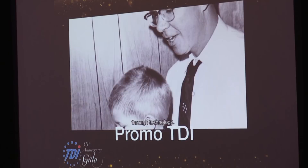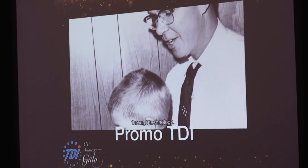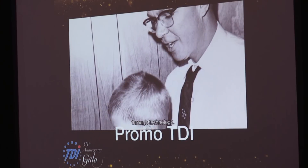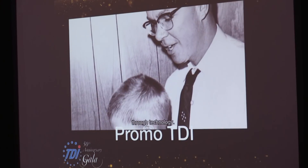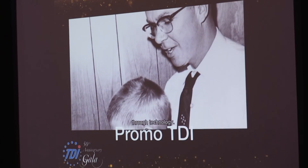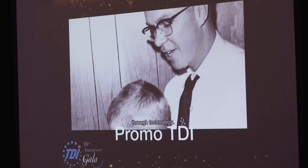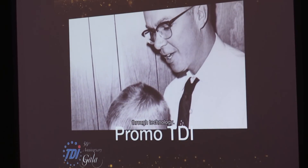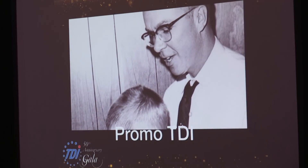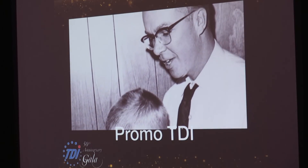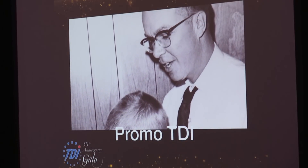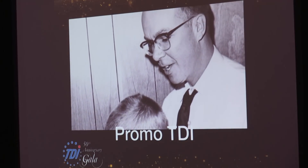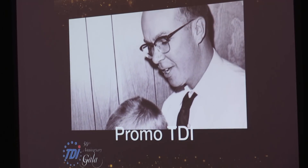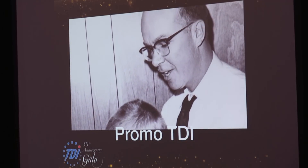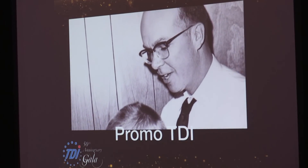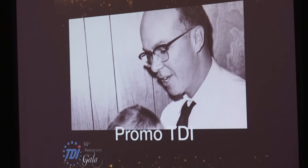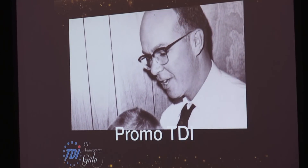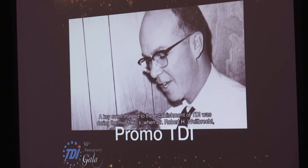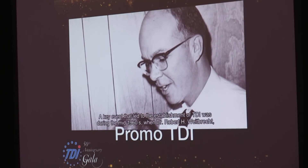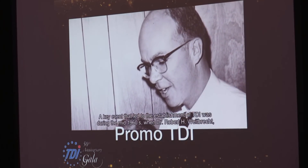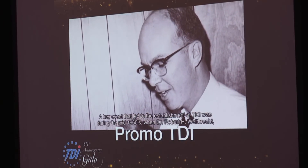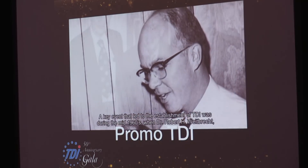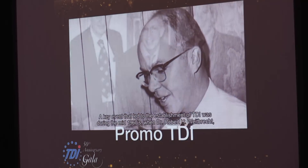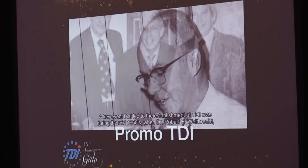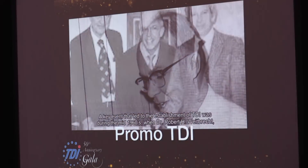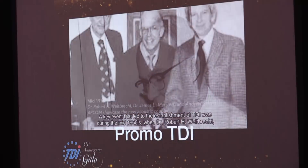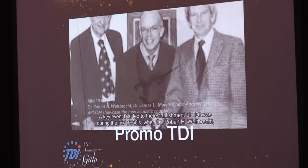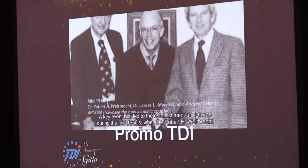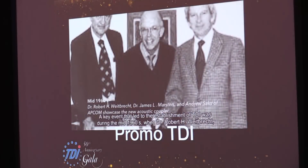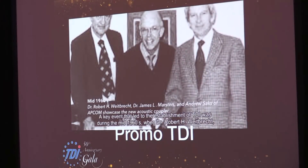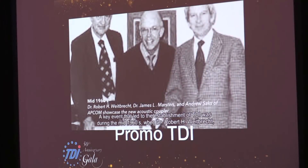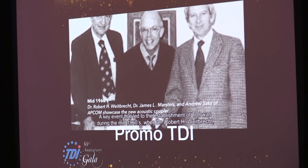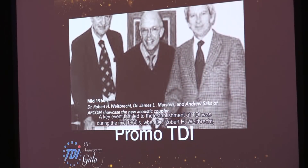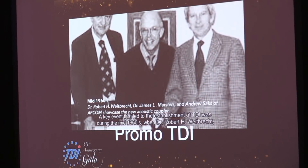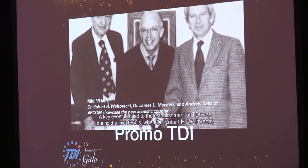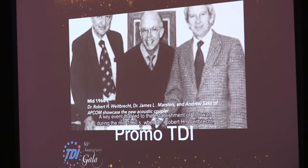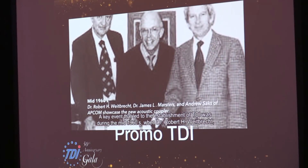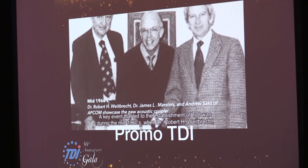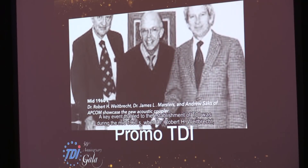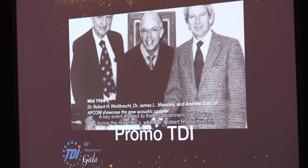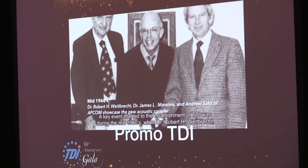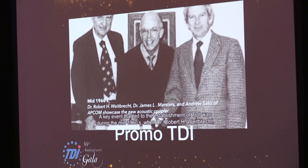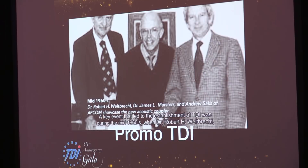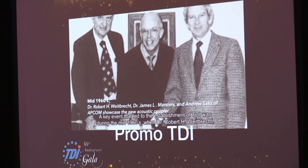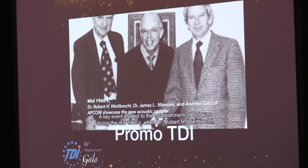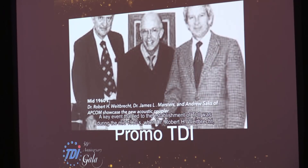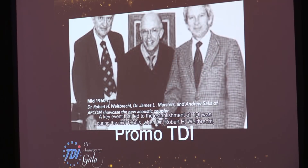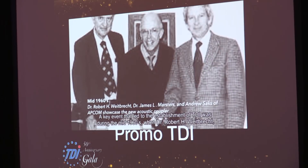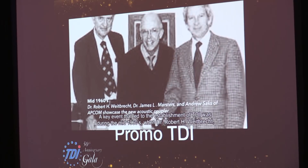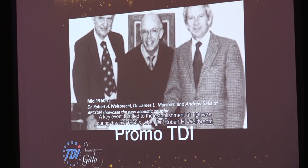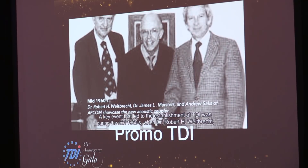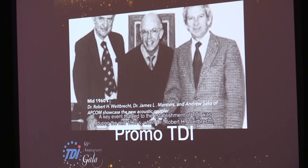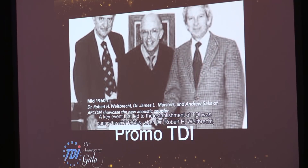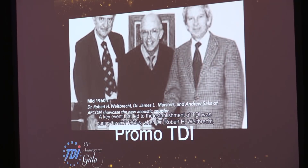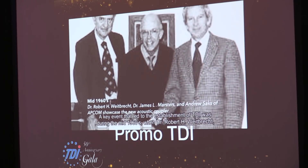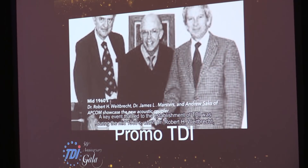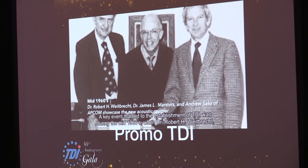technology. A key event that led to the establishment of TDI was during the mid-1960s when Dr. Robert